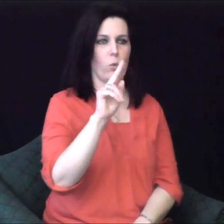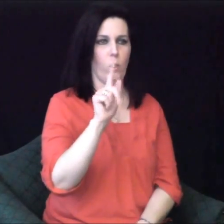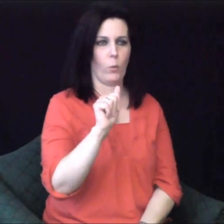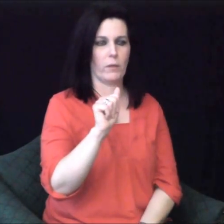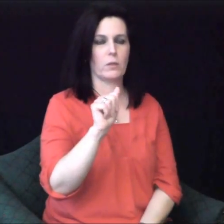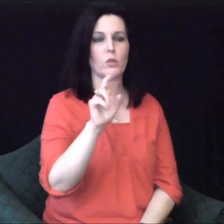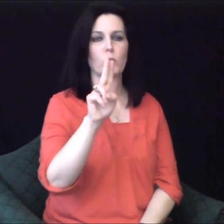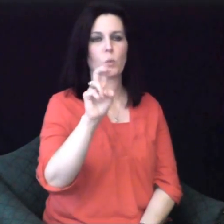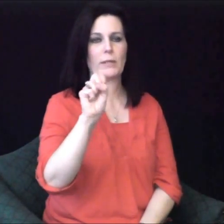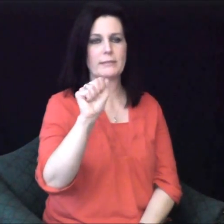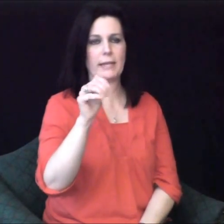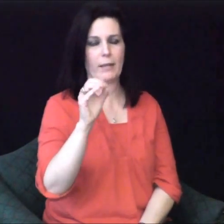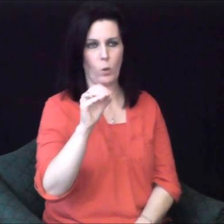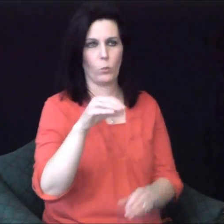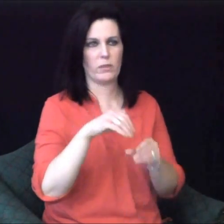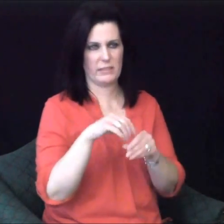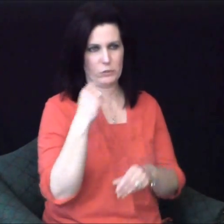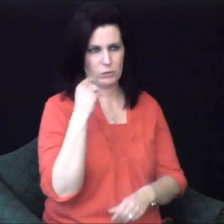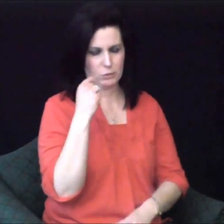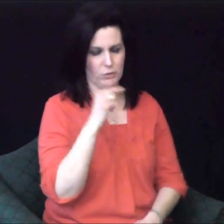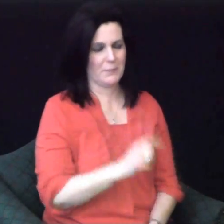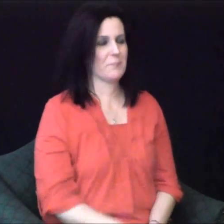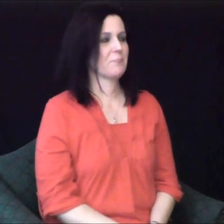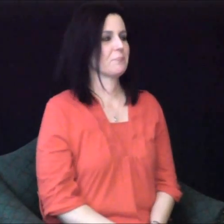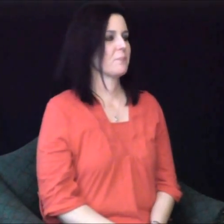Arts of Oklahoma, USAO, in Chickasha.